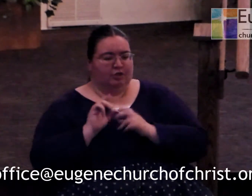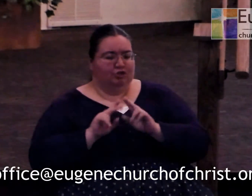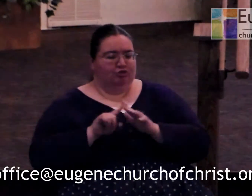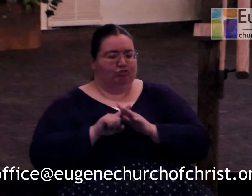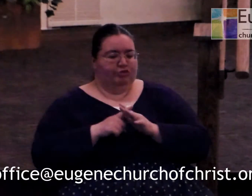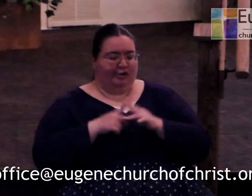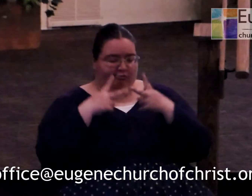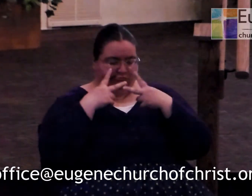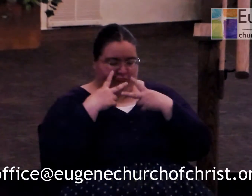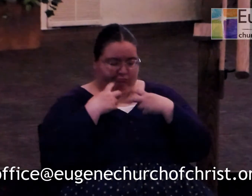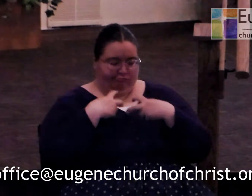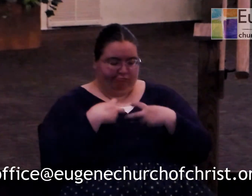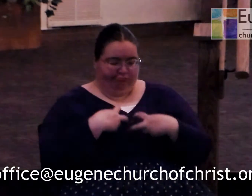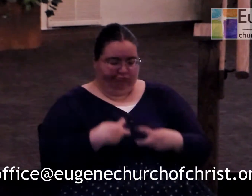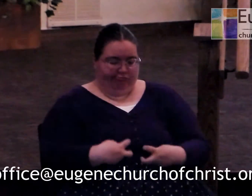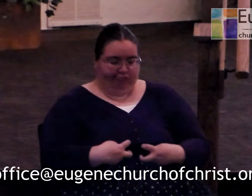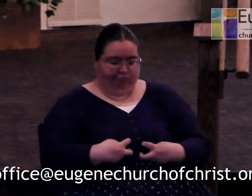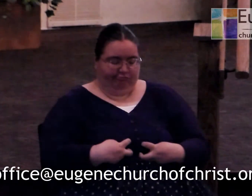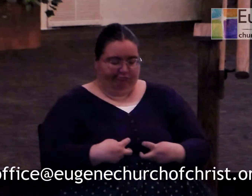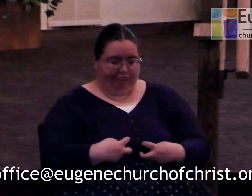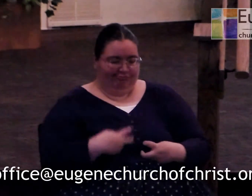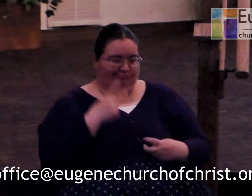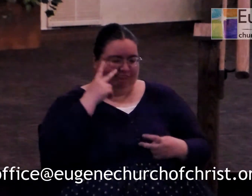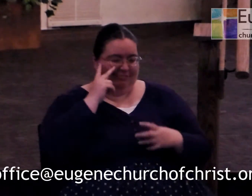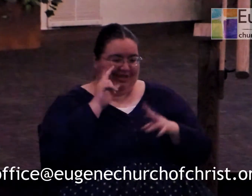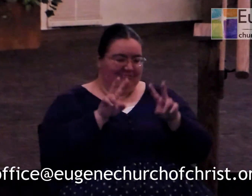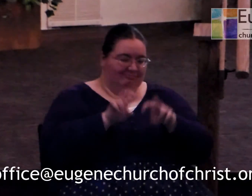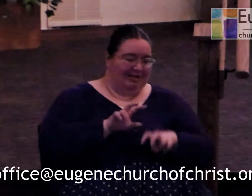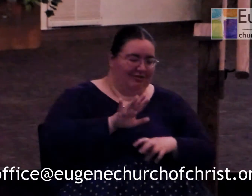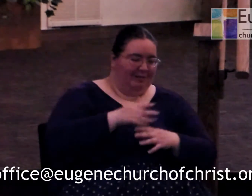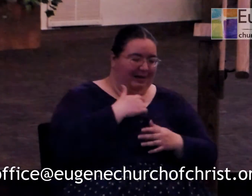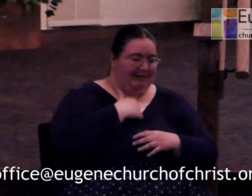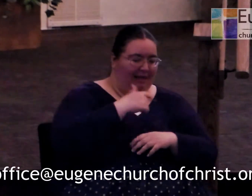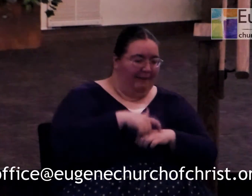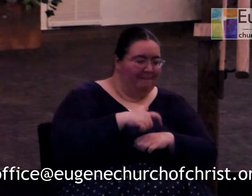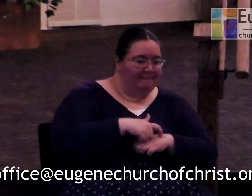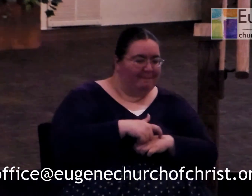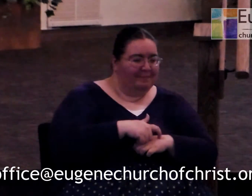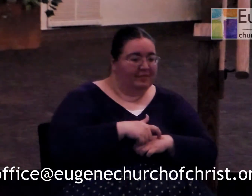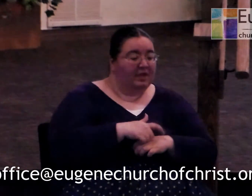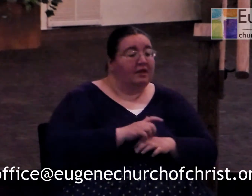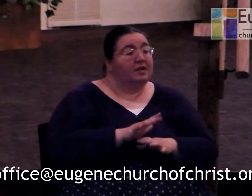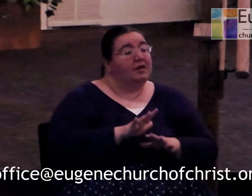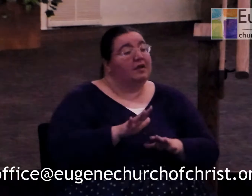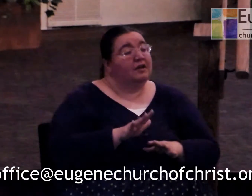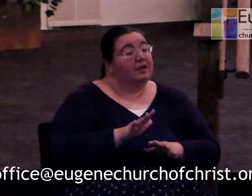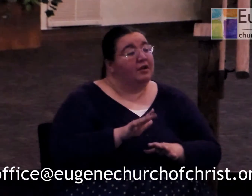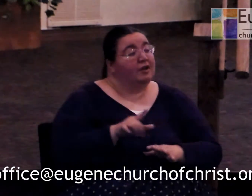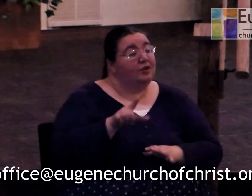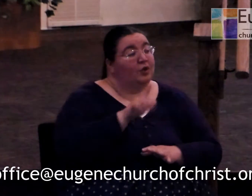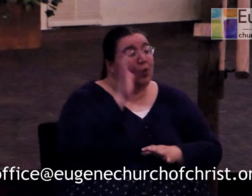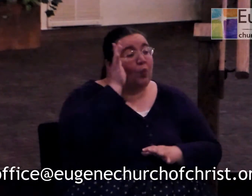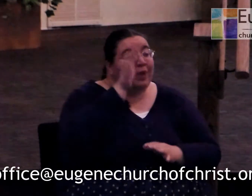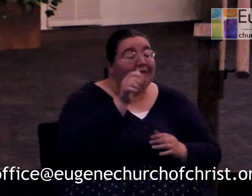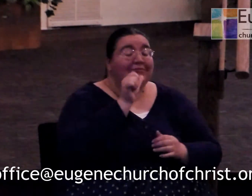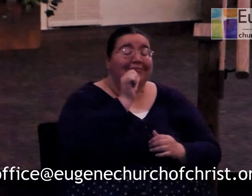time you actually do have. And by the way, you will never have more unless you try to make it. I always thought to